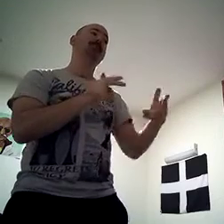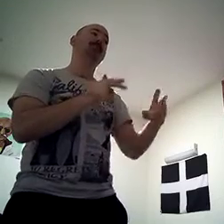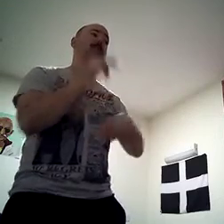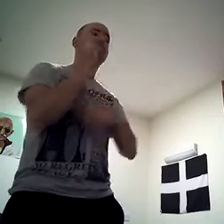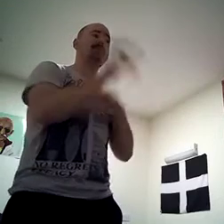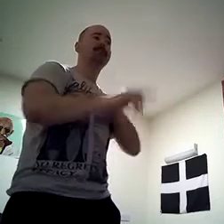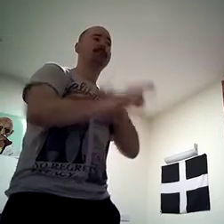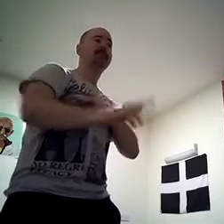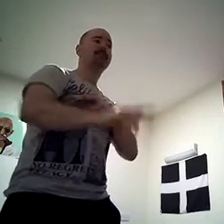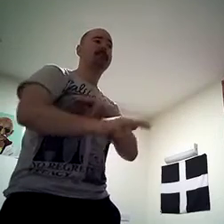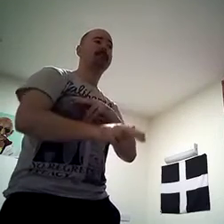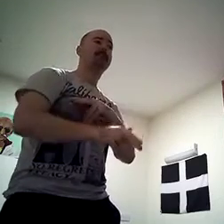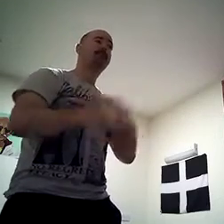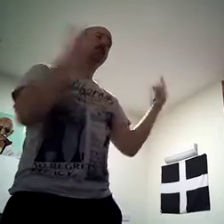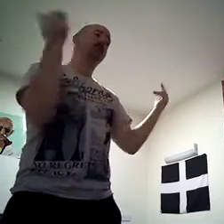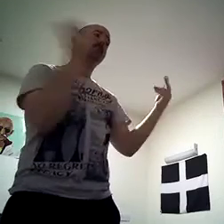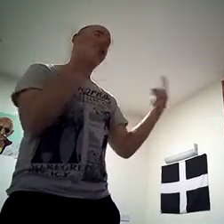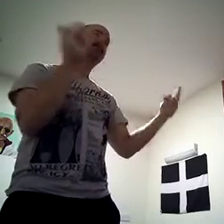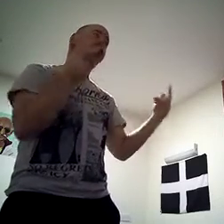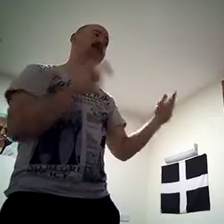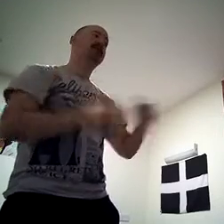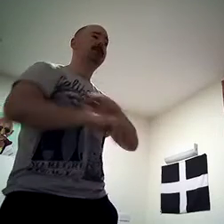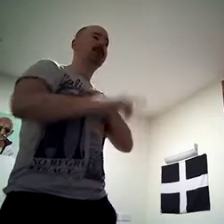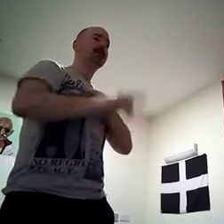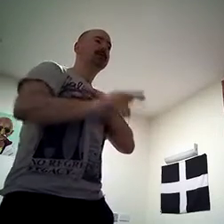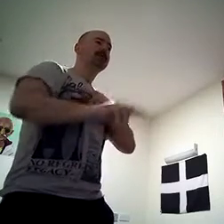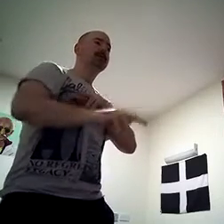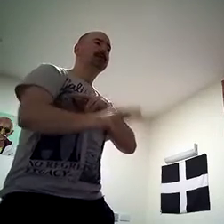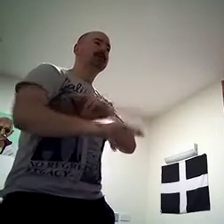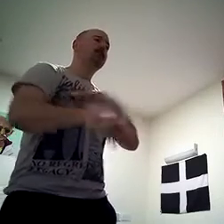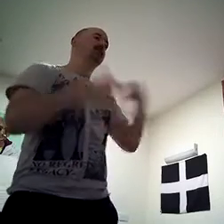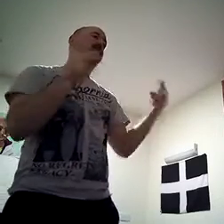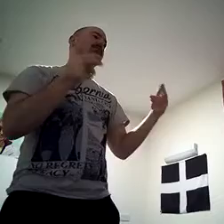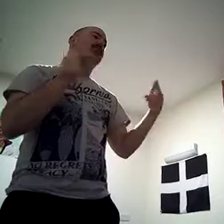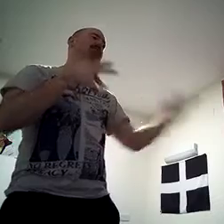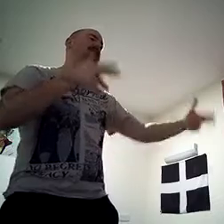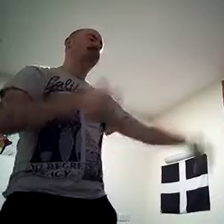you, but 666 is my number, but call me maybe.